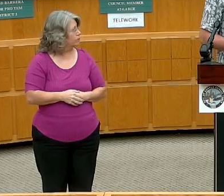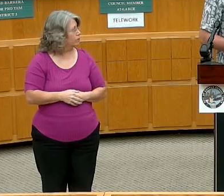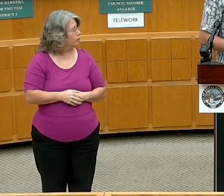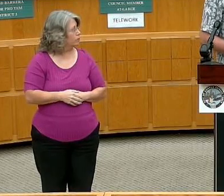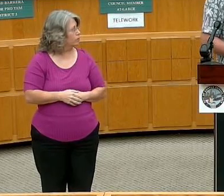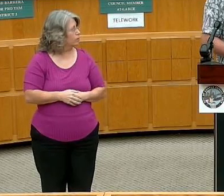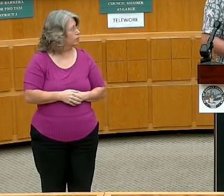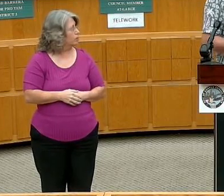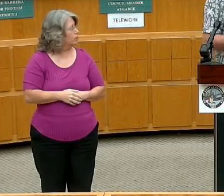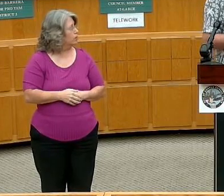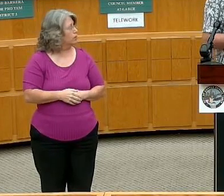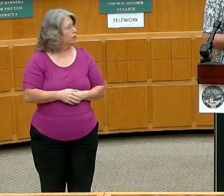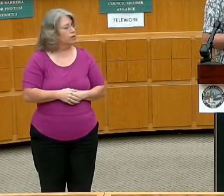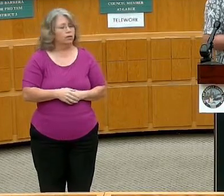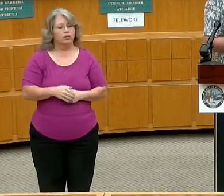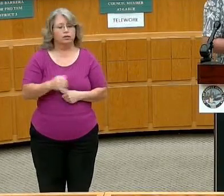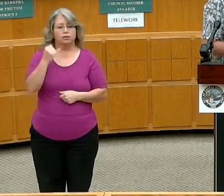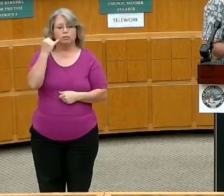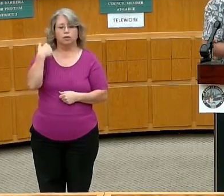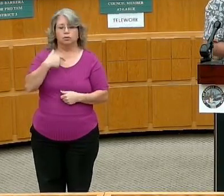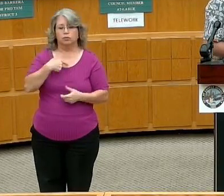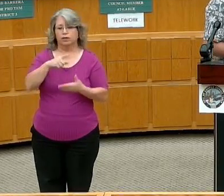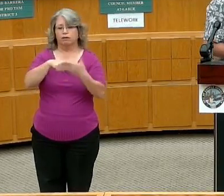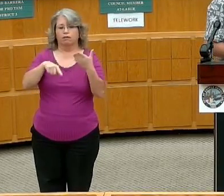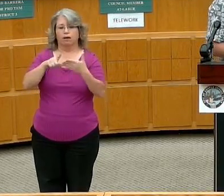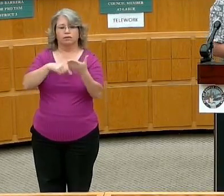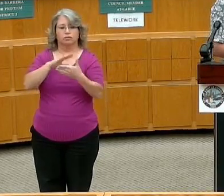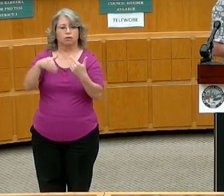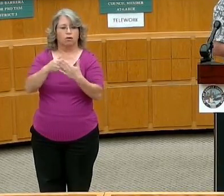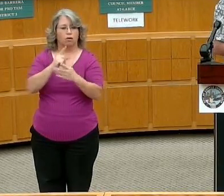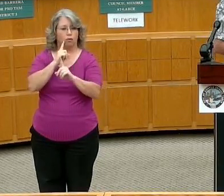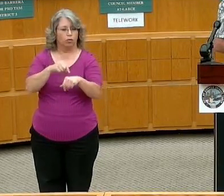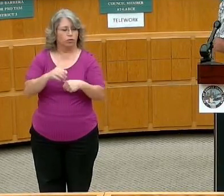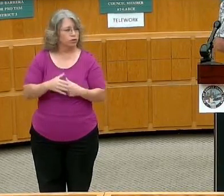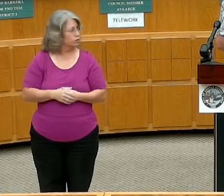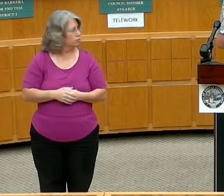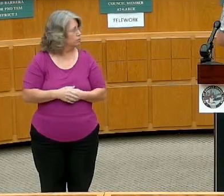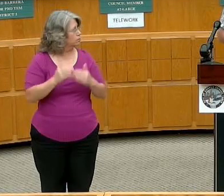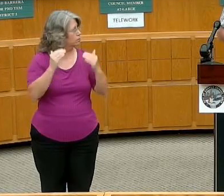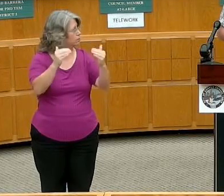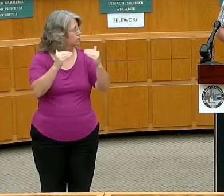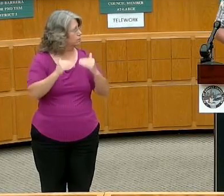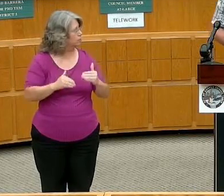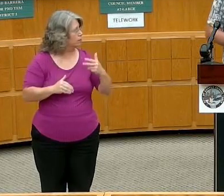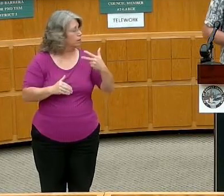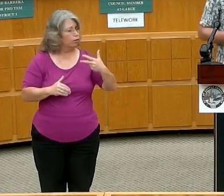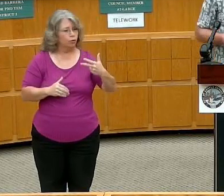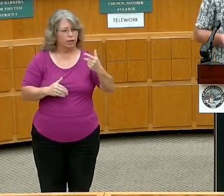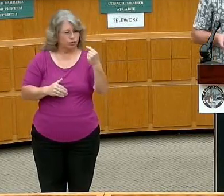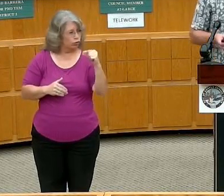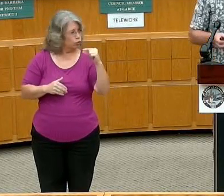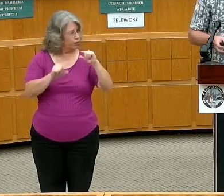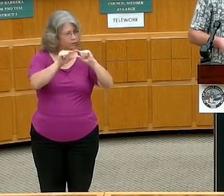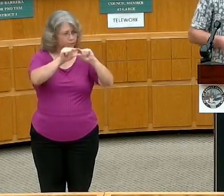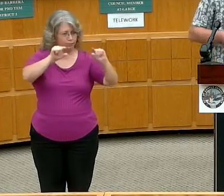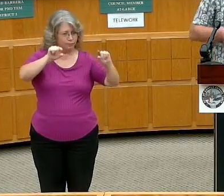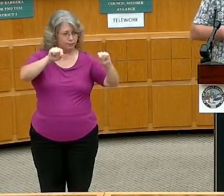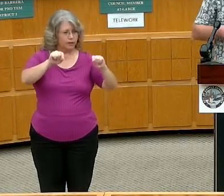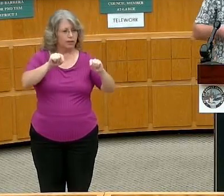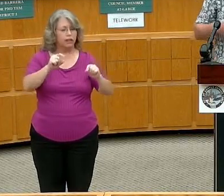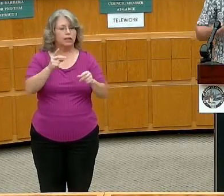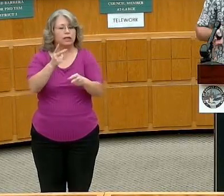that we had in place, and let's lift it and see what happens. 3 in green, keep social distancing for the foreseeable